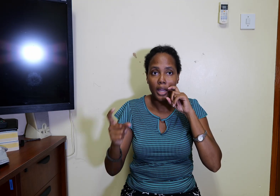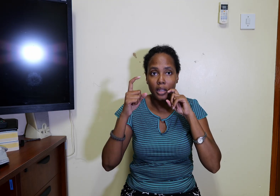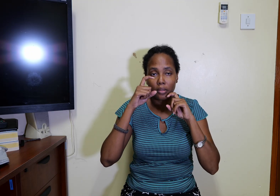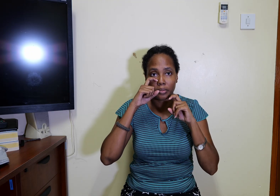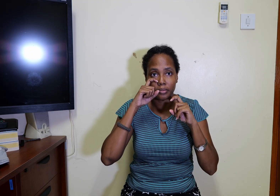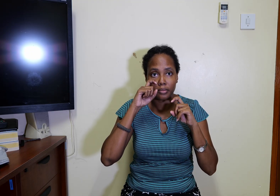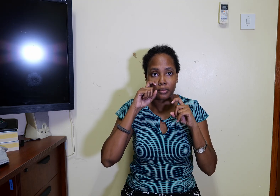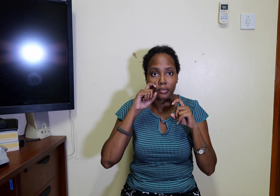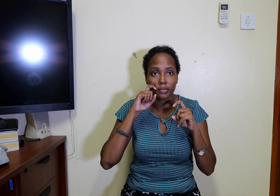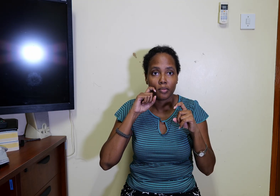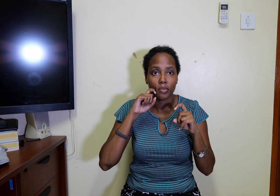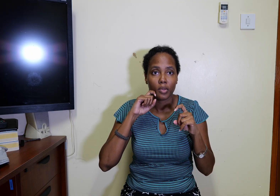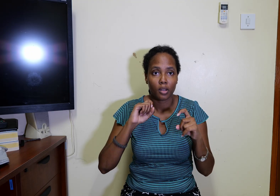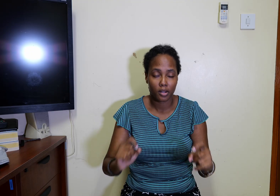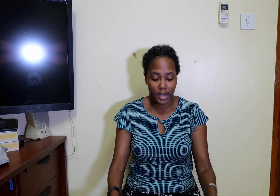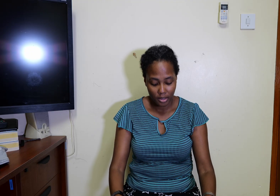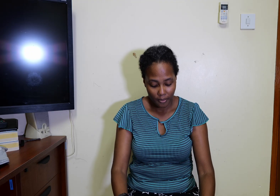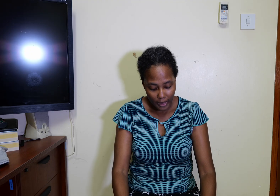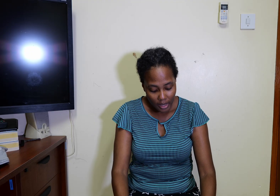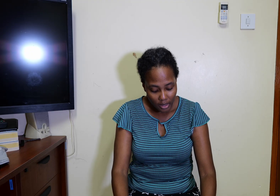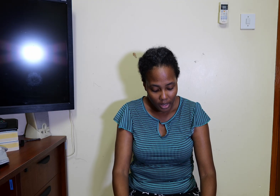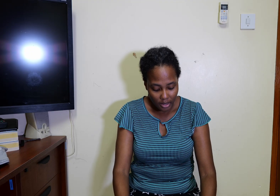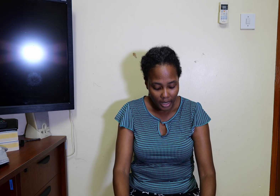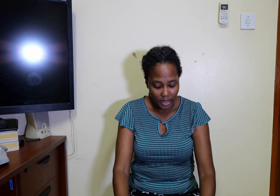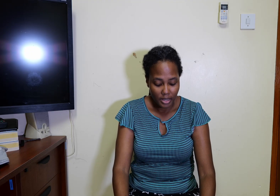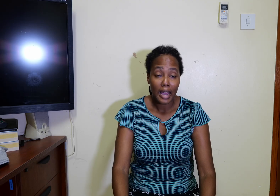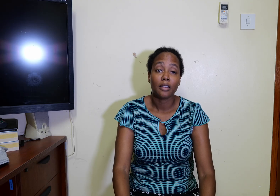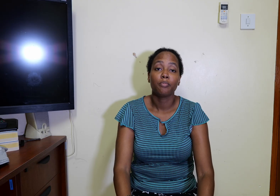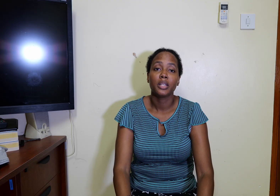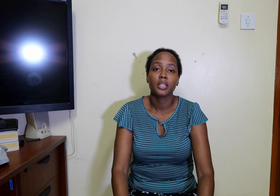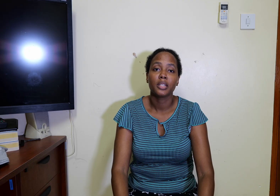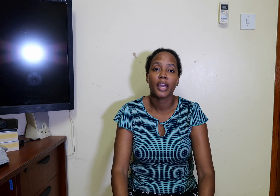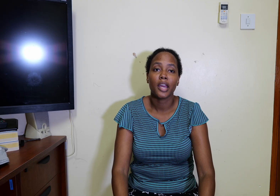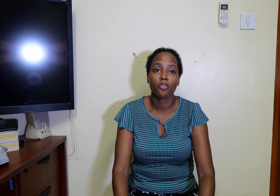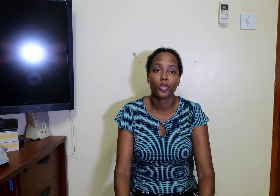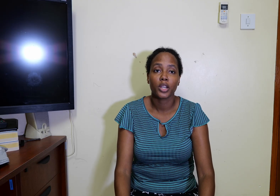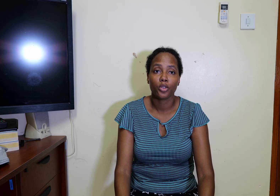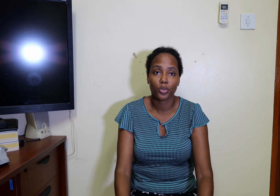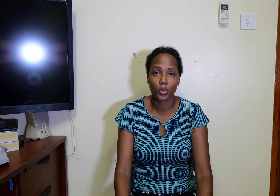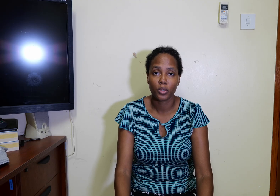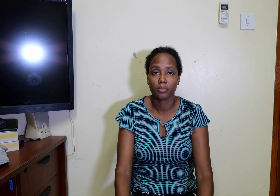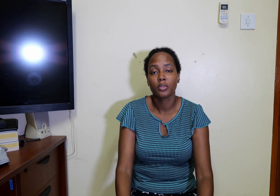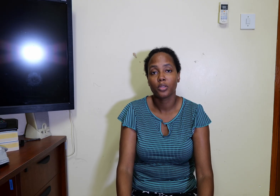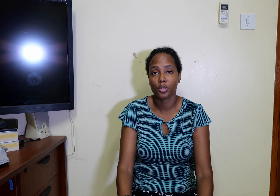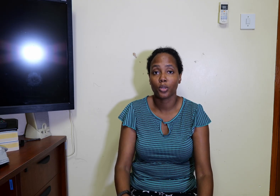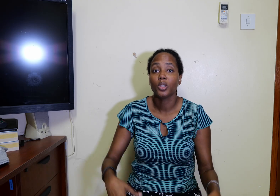cry. All right. The next line is and pitied every groan. So